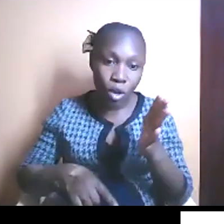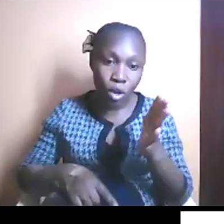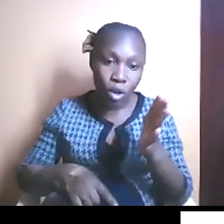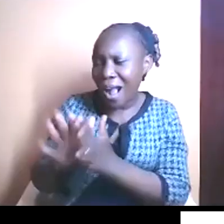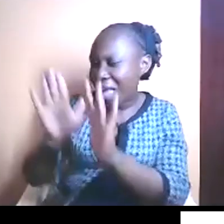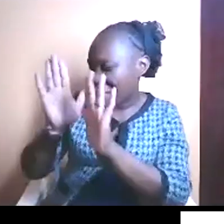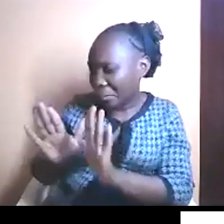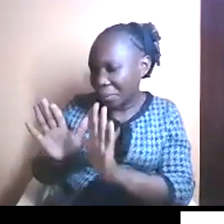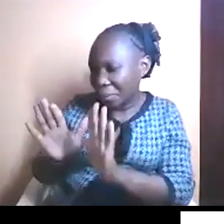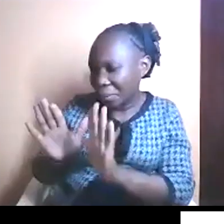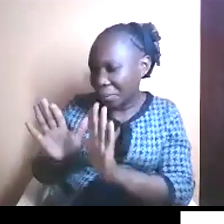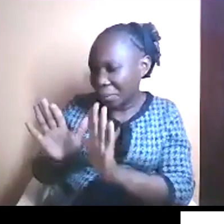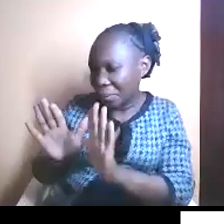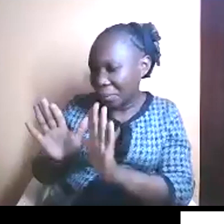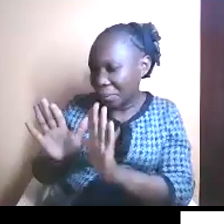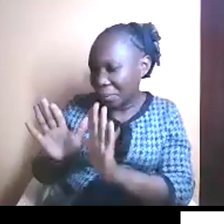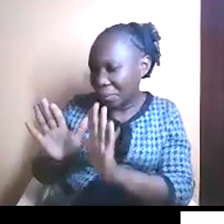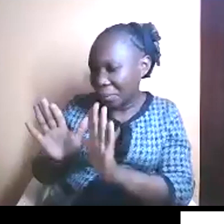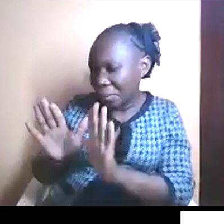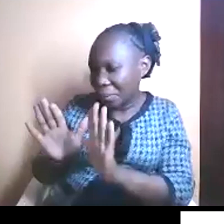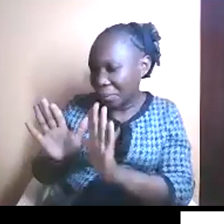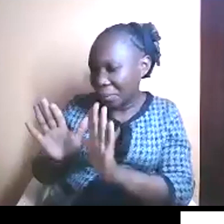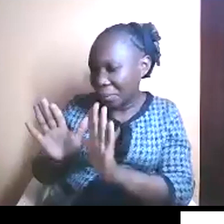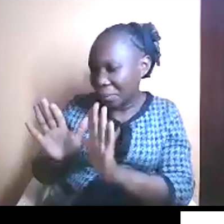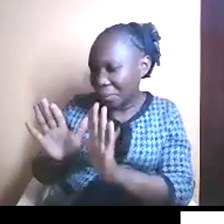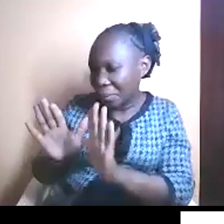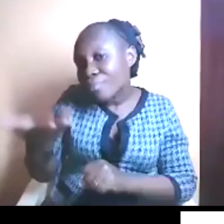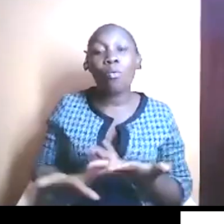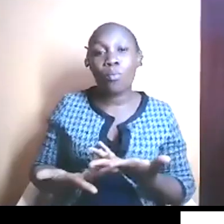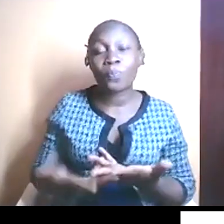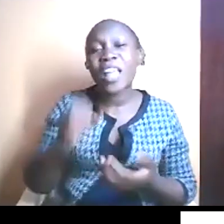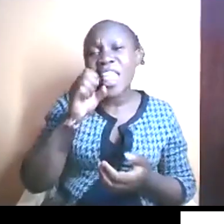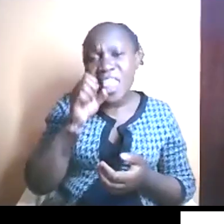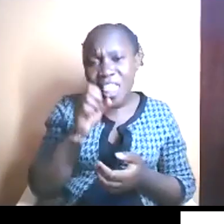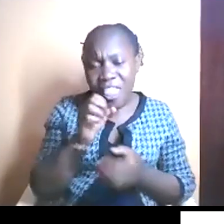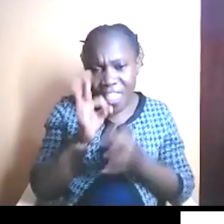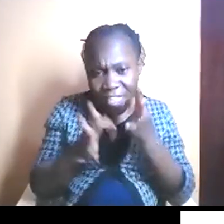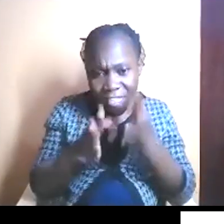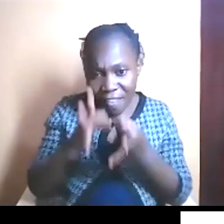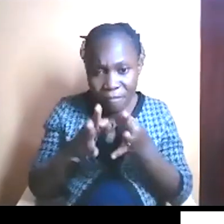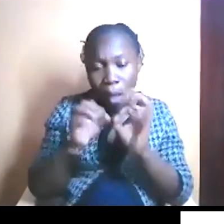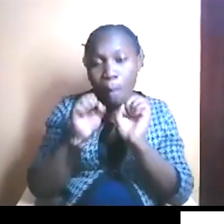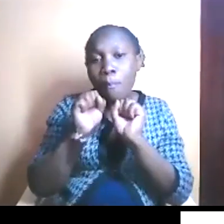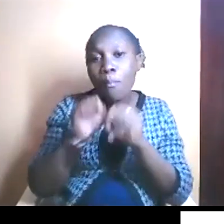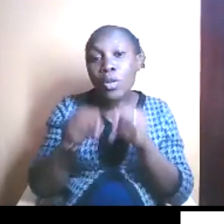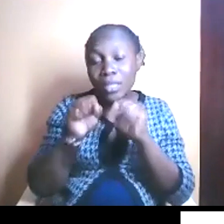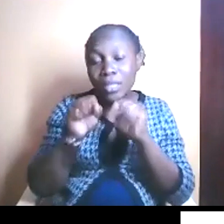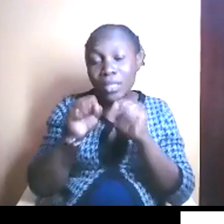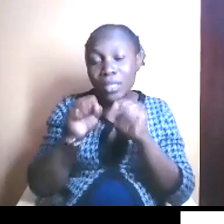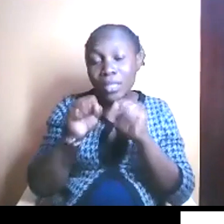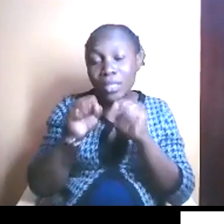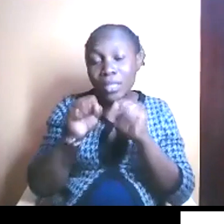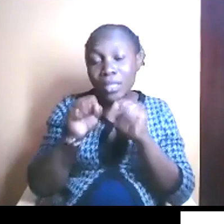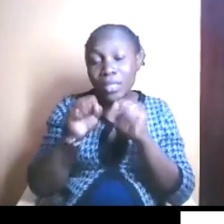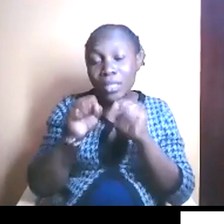respect that person. If you can, weighing everything, if you think it's appropriate, you can request a meeting